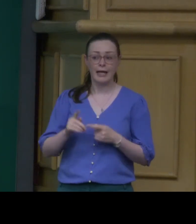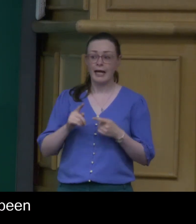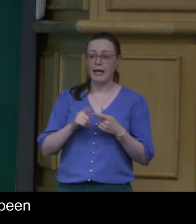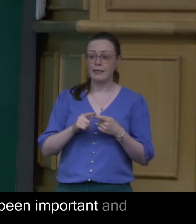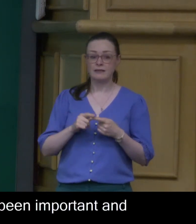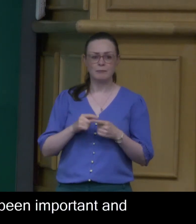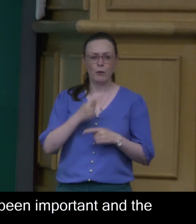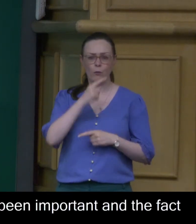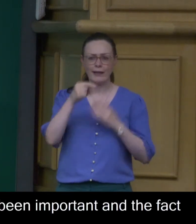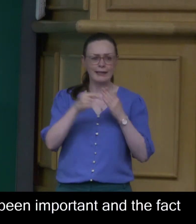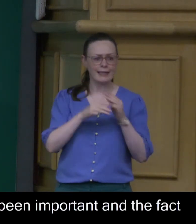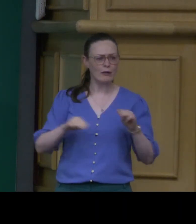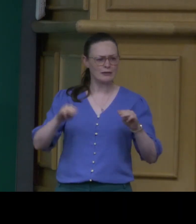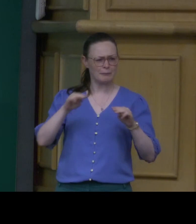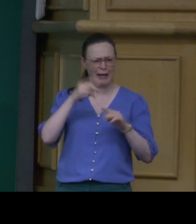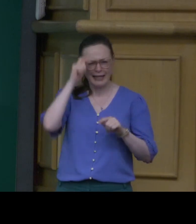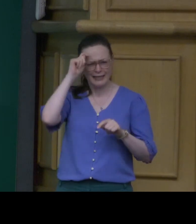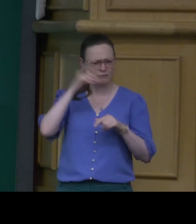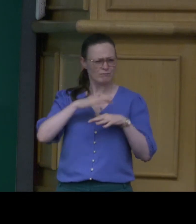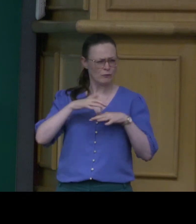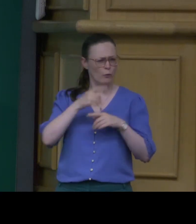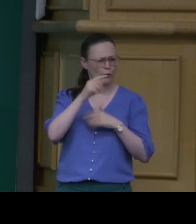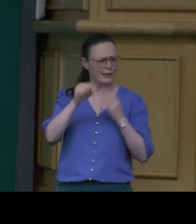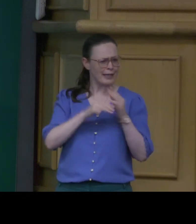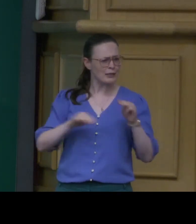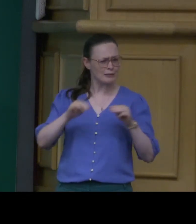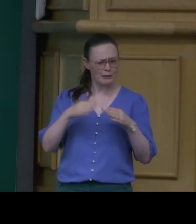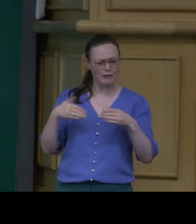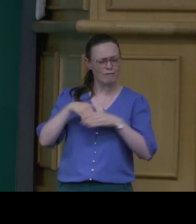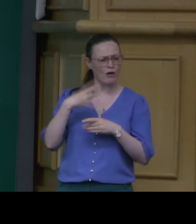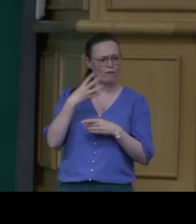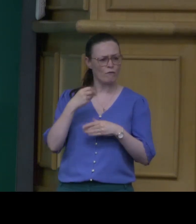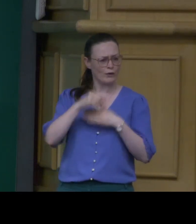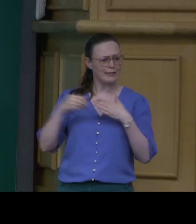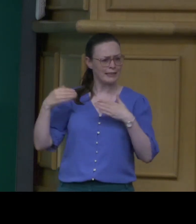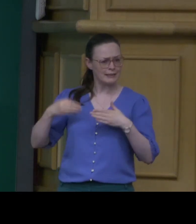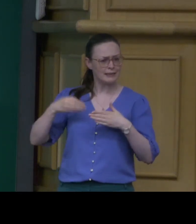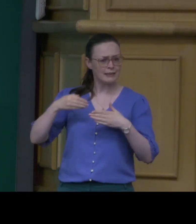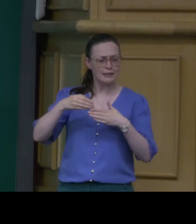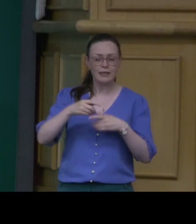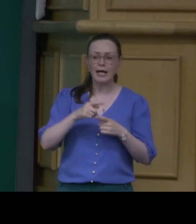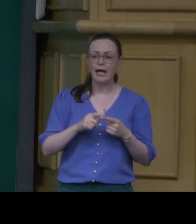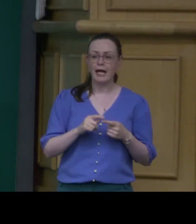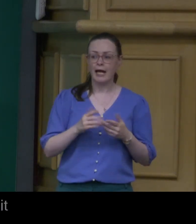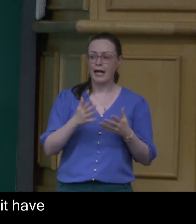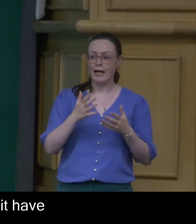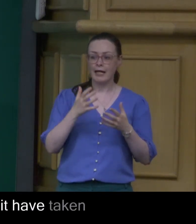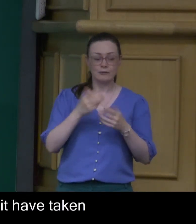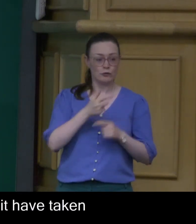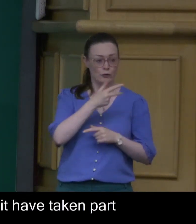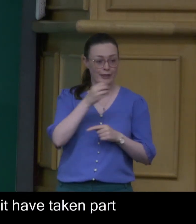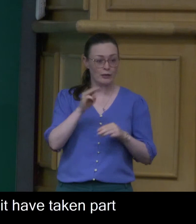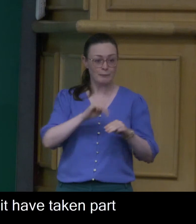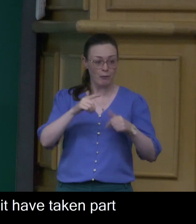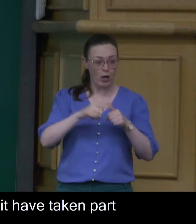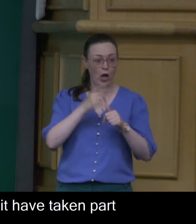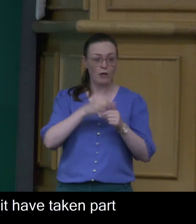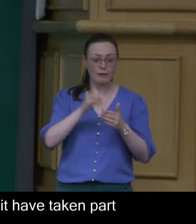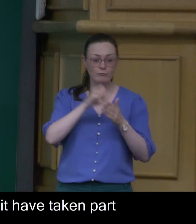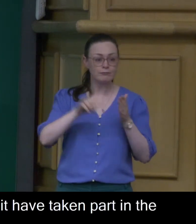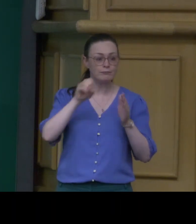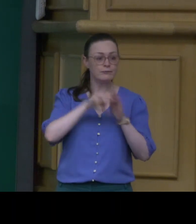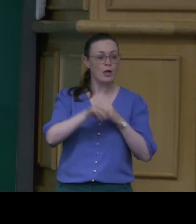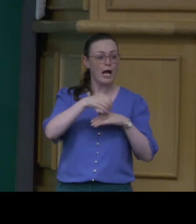that some 1,000 people, as I understand, have taken part in the 4 days, that some 300 people have already made a submission